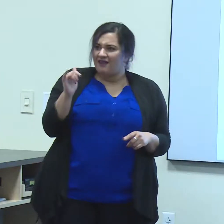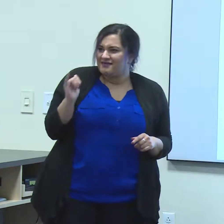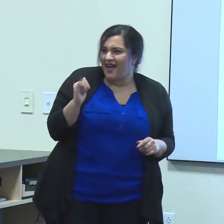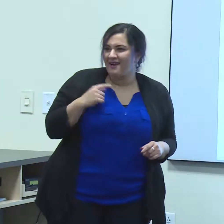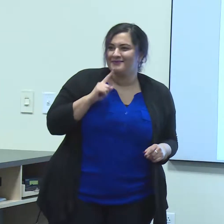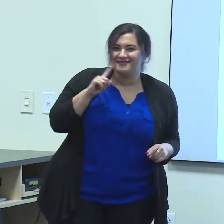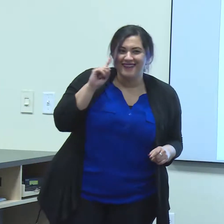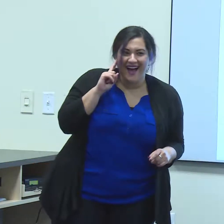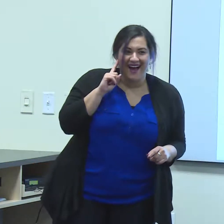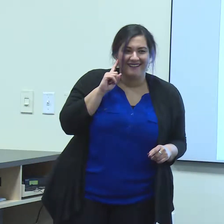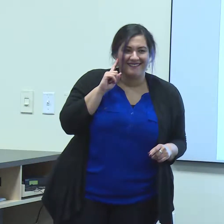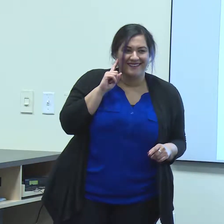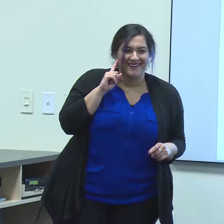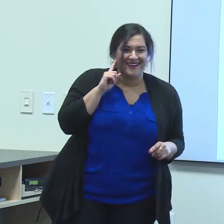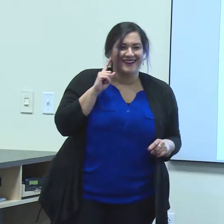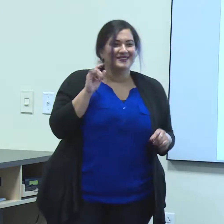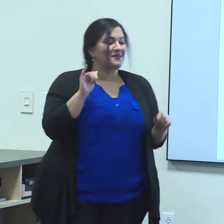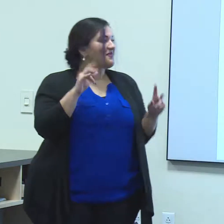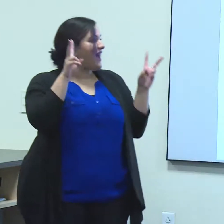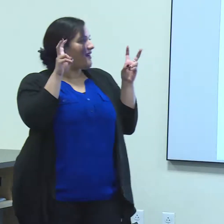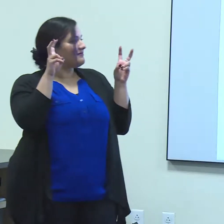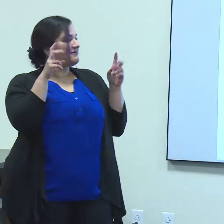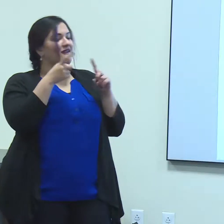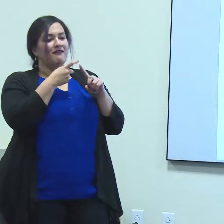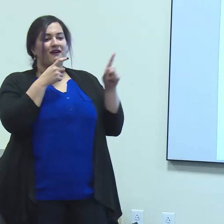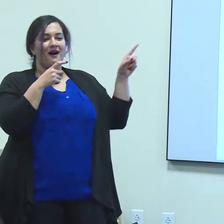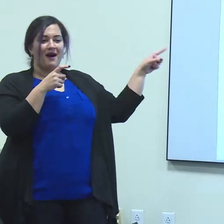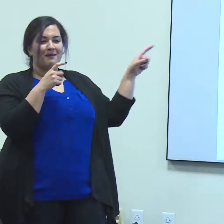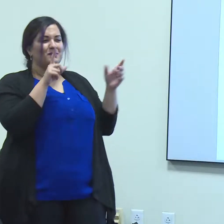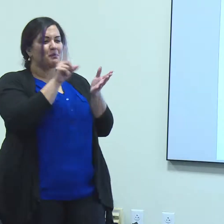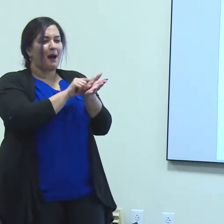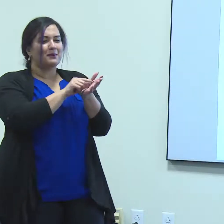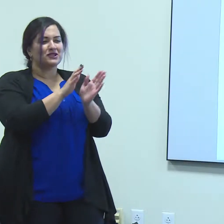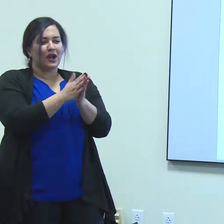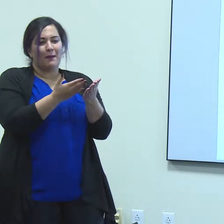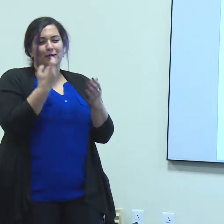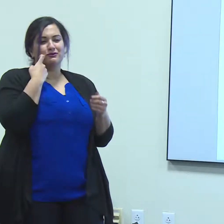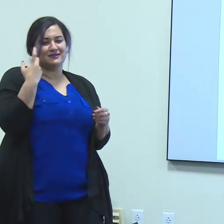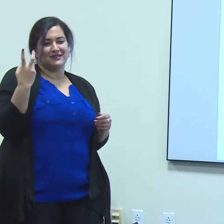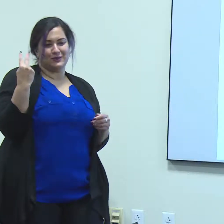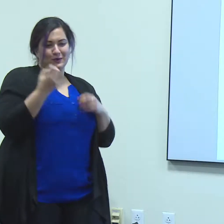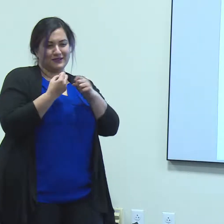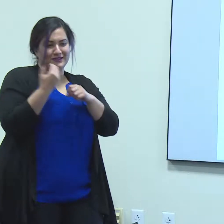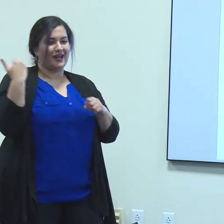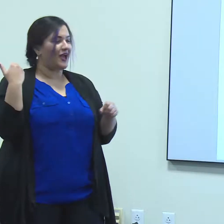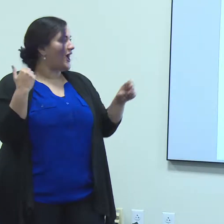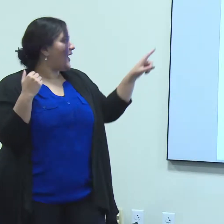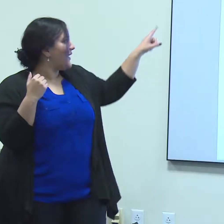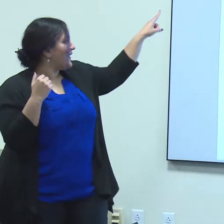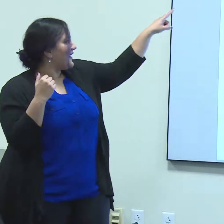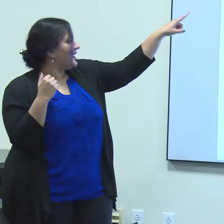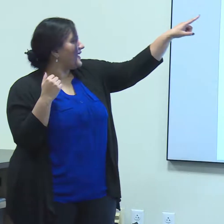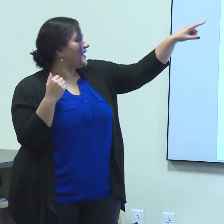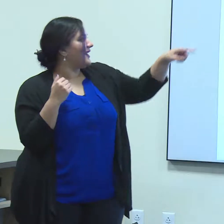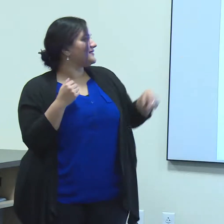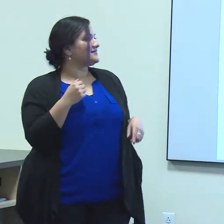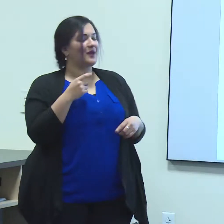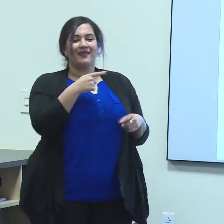we feel like we're the same. I'm the same. We're both deaf. So I found this research 2 years ago by Friedner and Kusters,